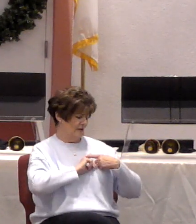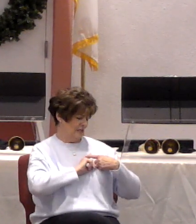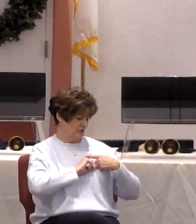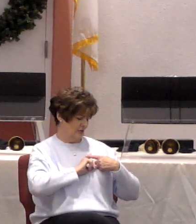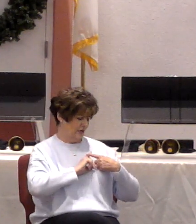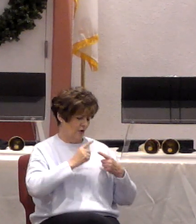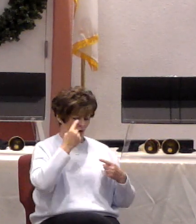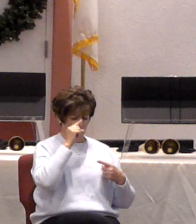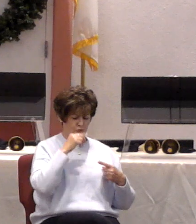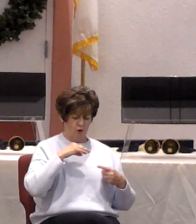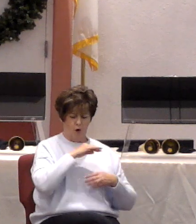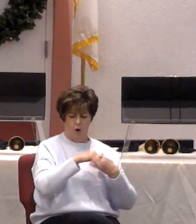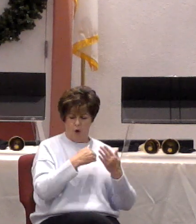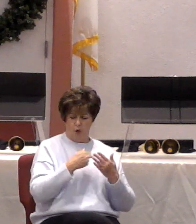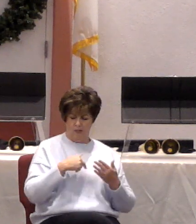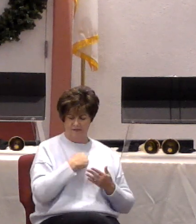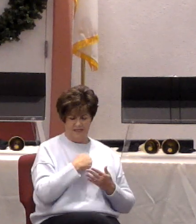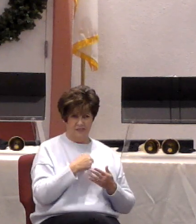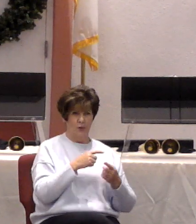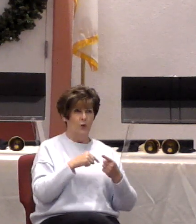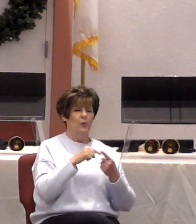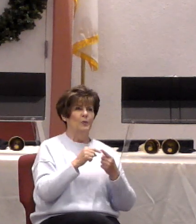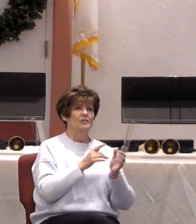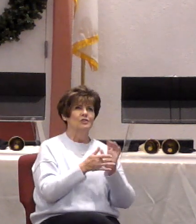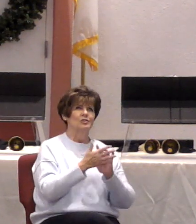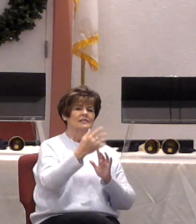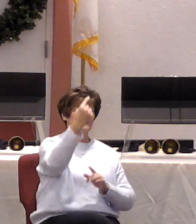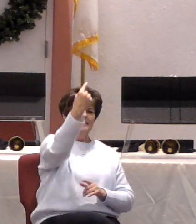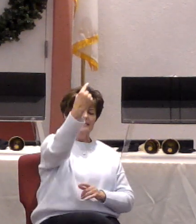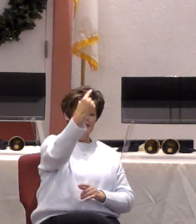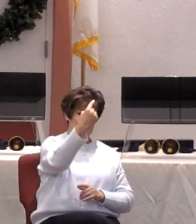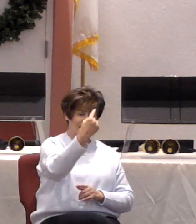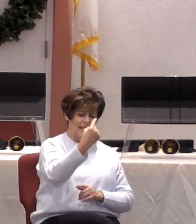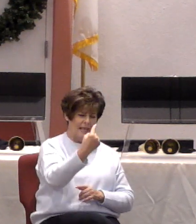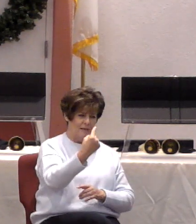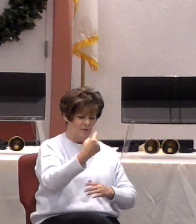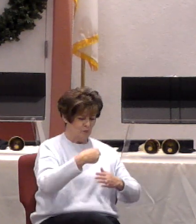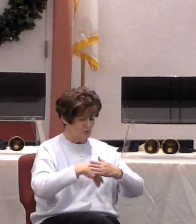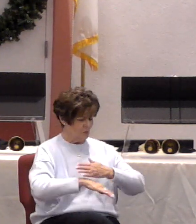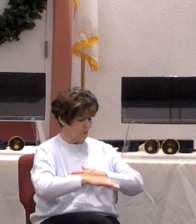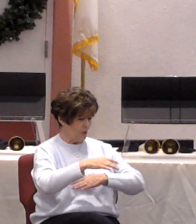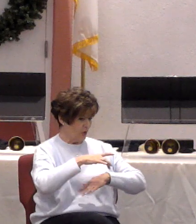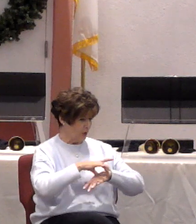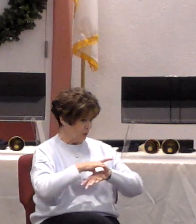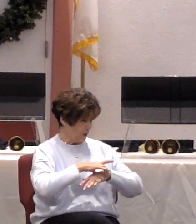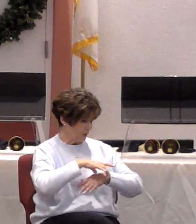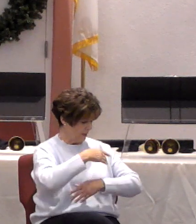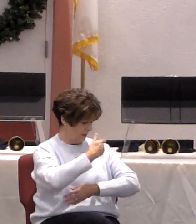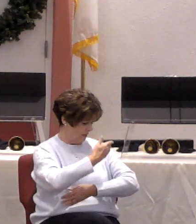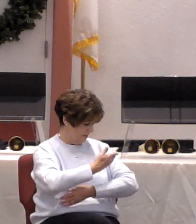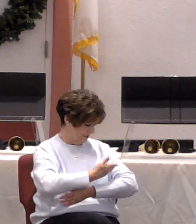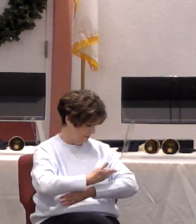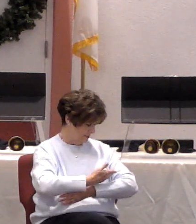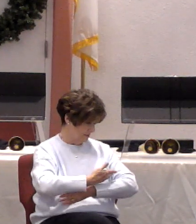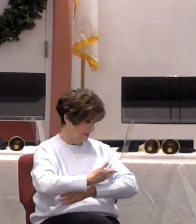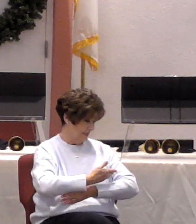us when God the Son came and was born here on earth. It began with that promise from the Old Testament.